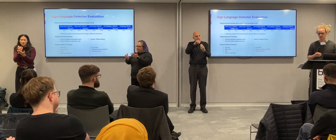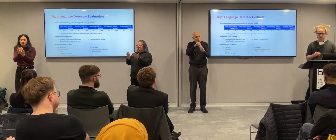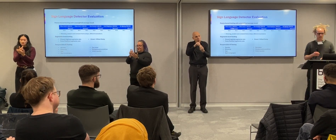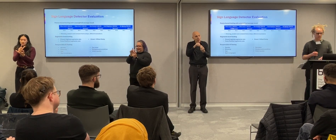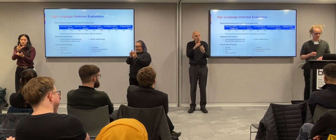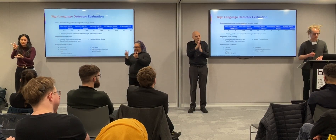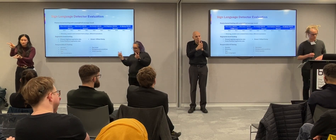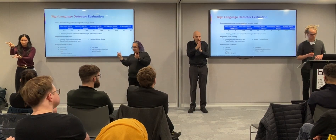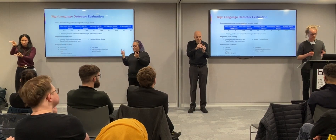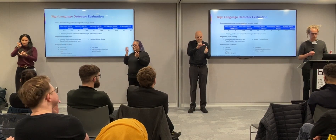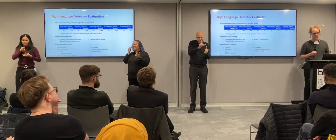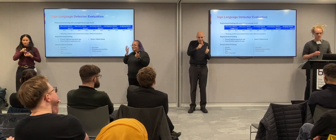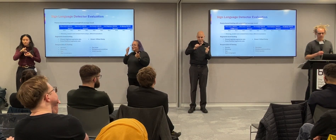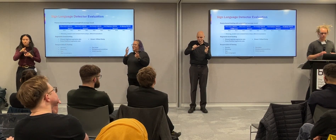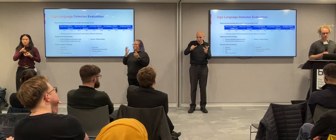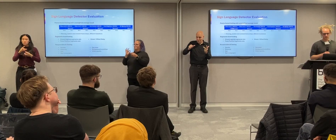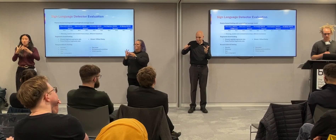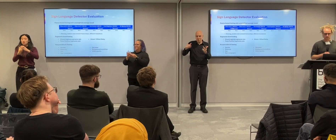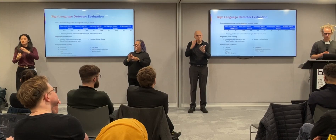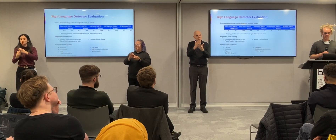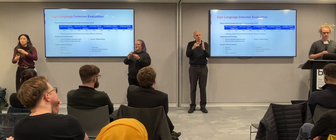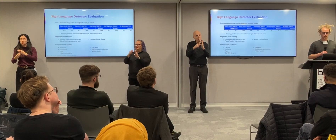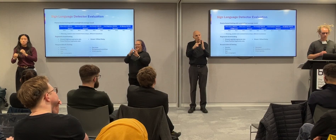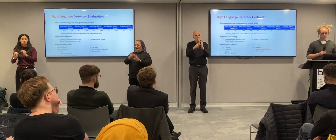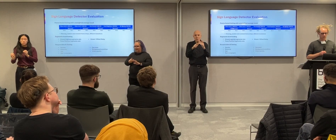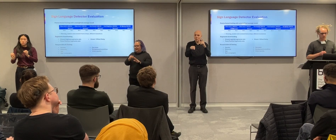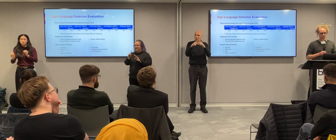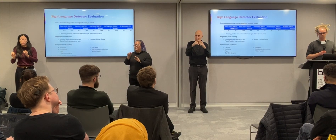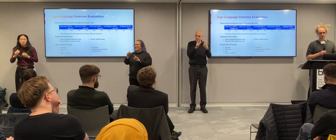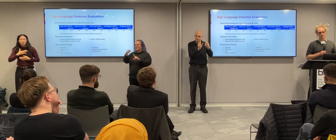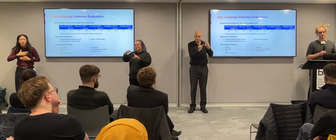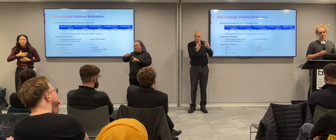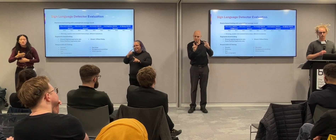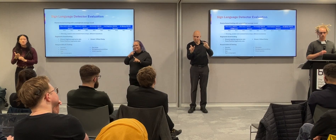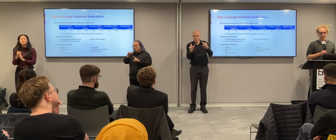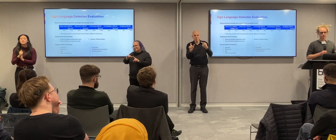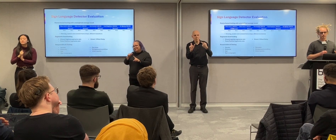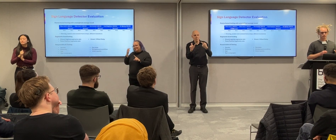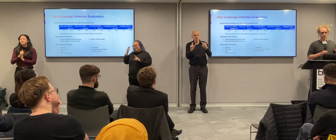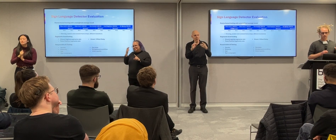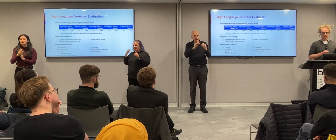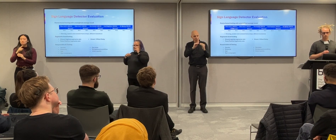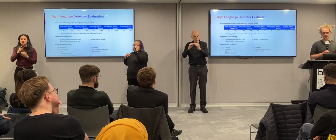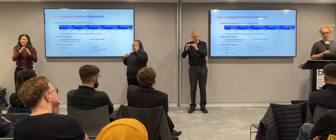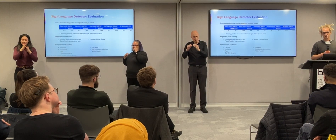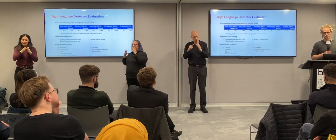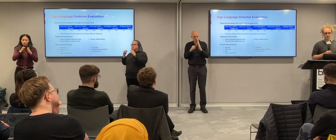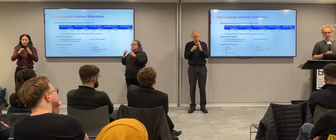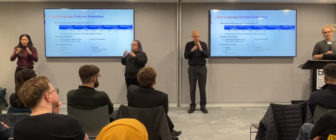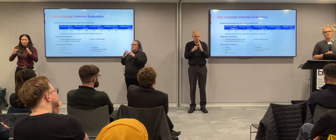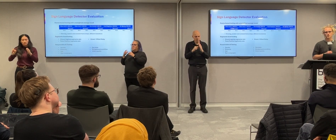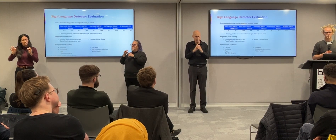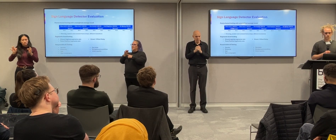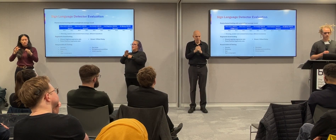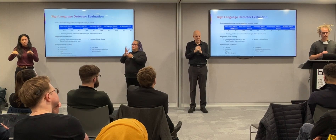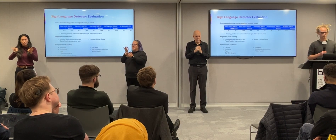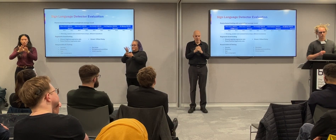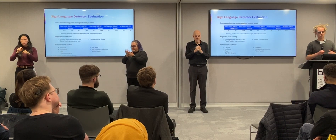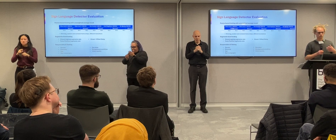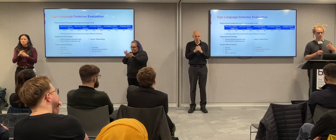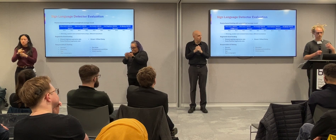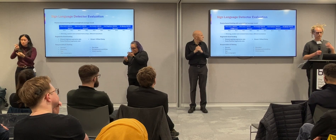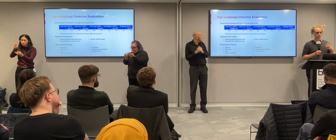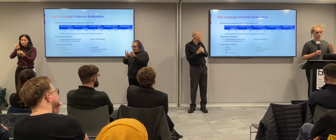relevant, and annotated data particularly for that purpose, and looked at the missed signing segments